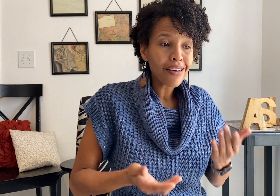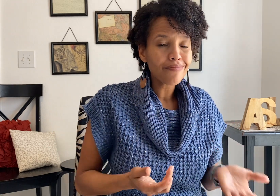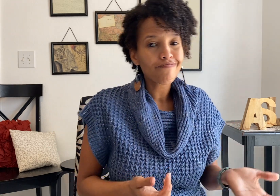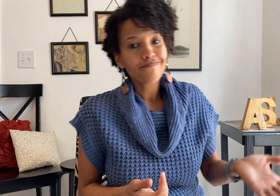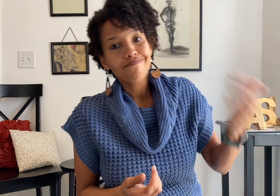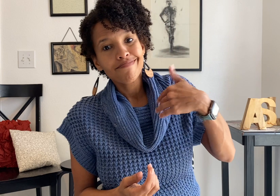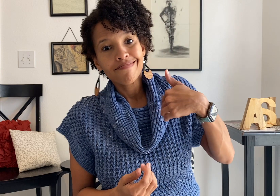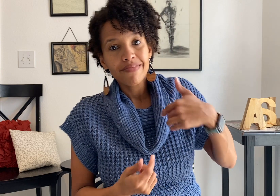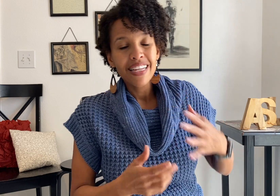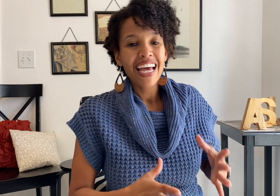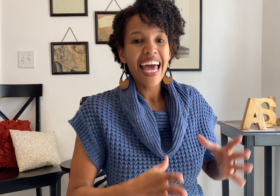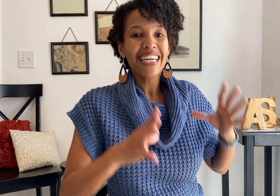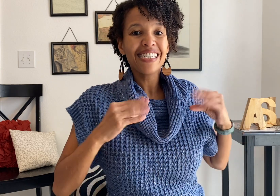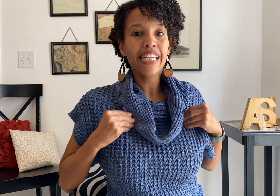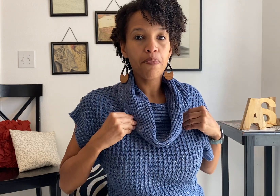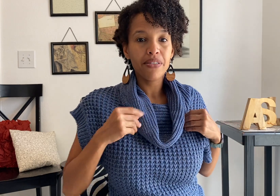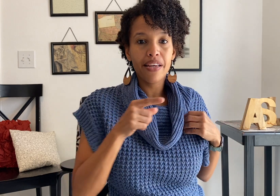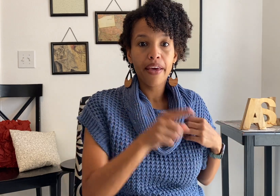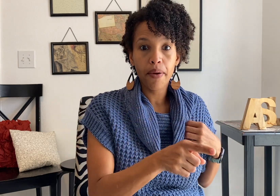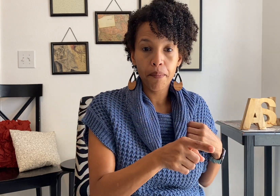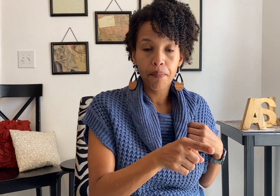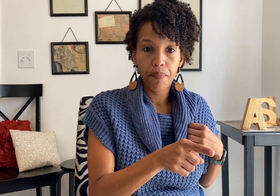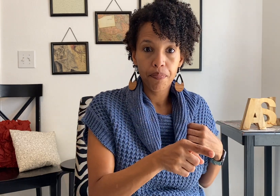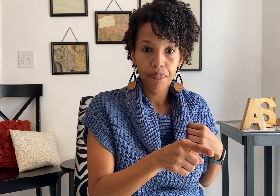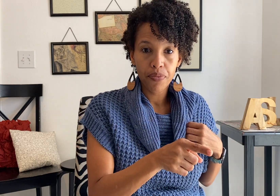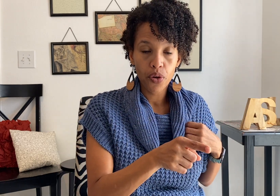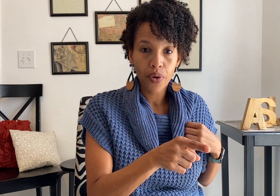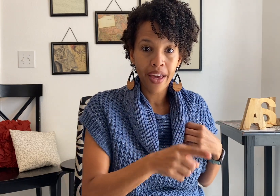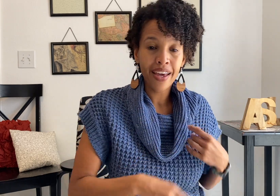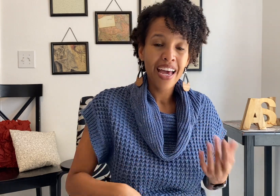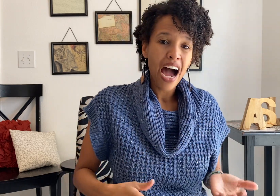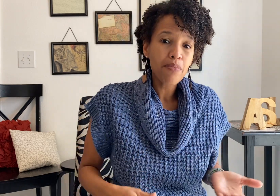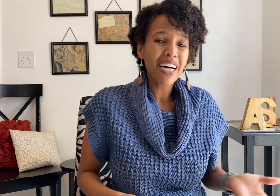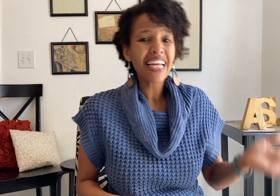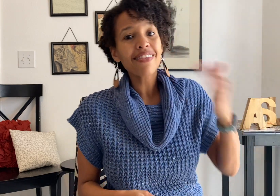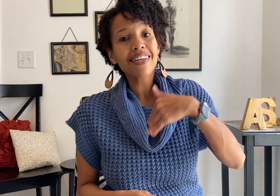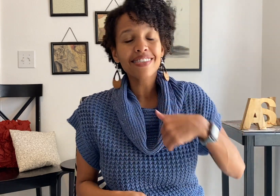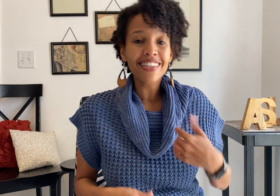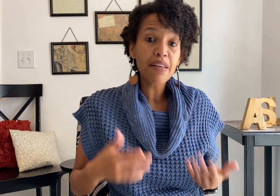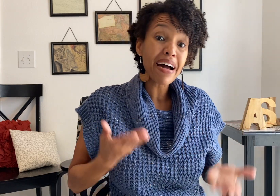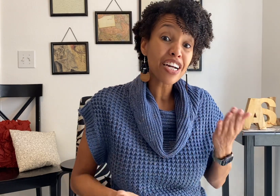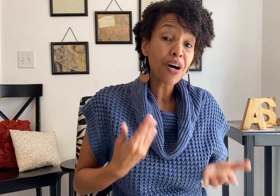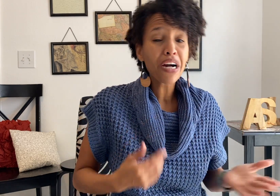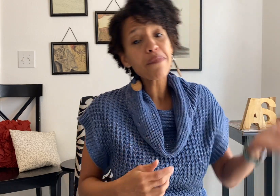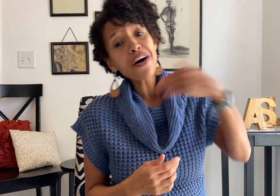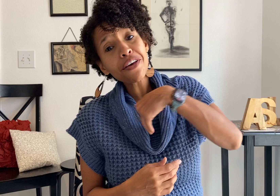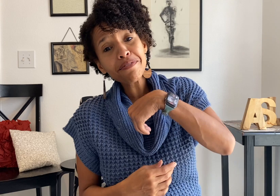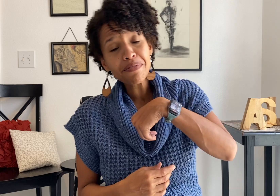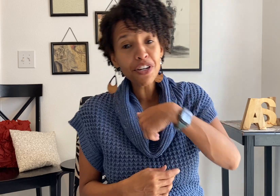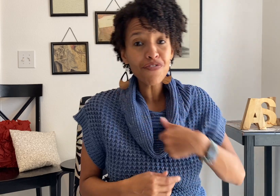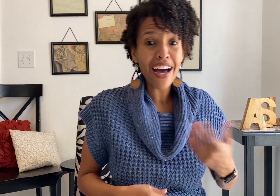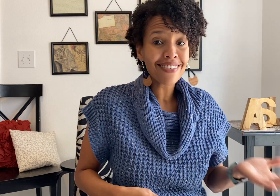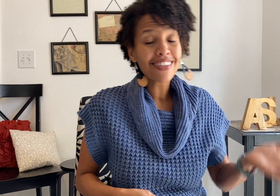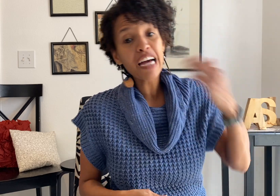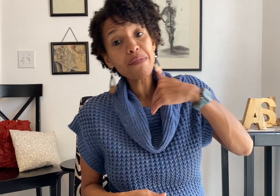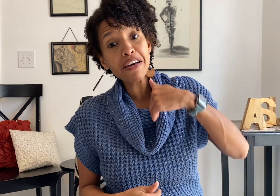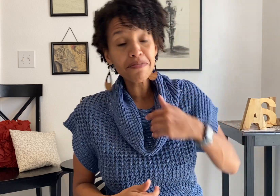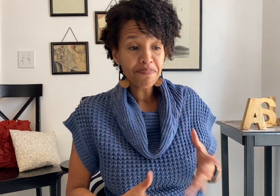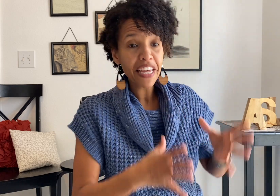maybe accept him, okay? I'm signing this like they might go, come on in, you're fine, come on.